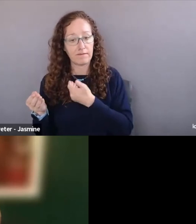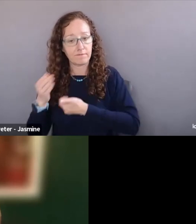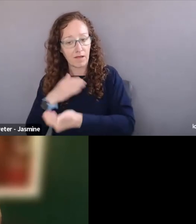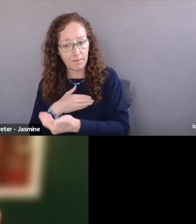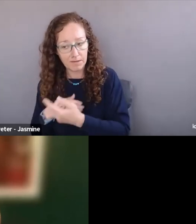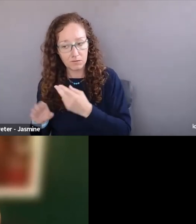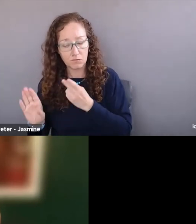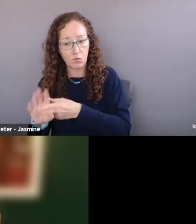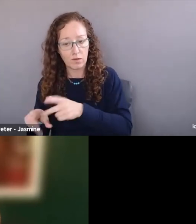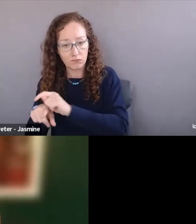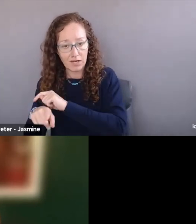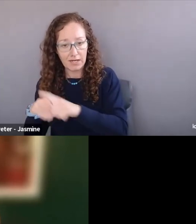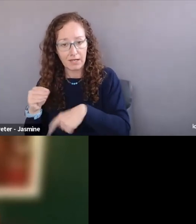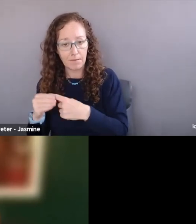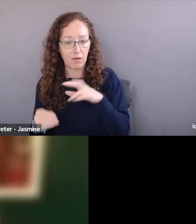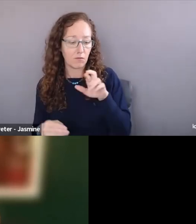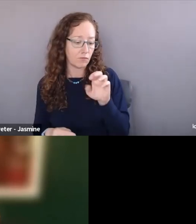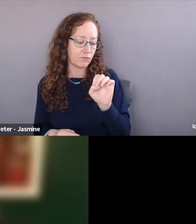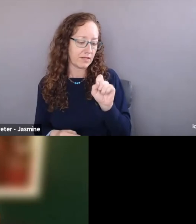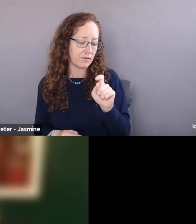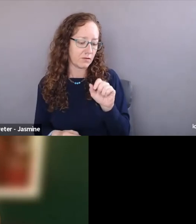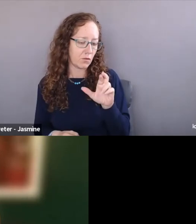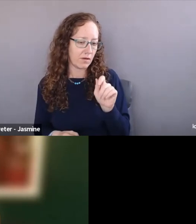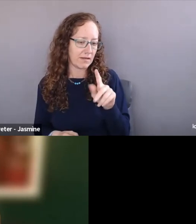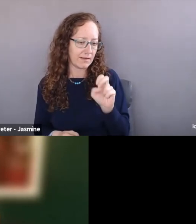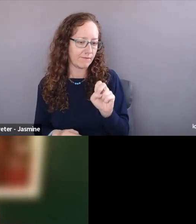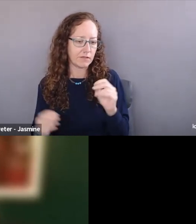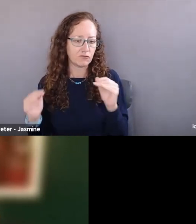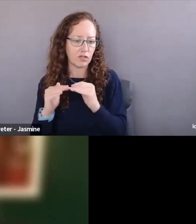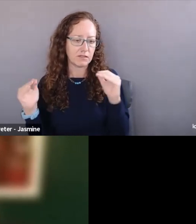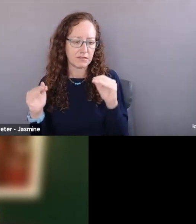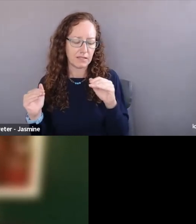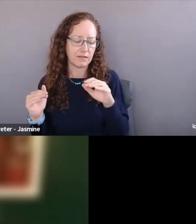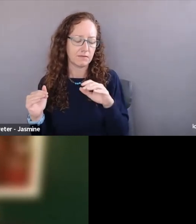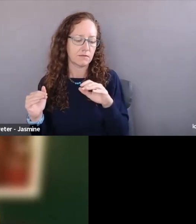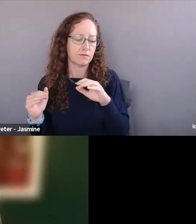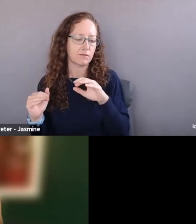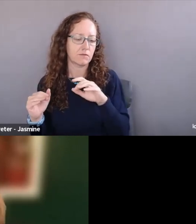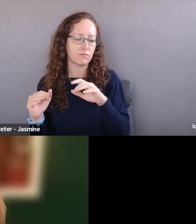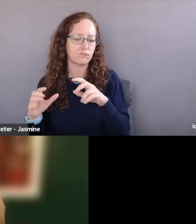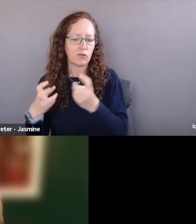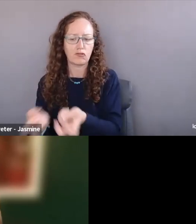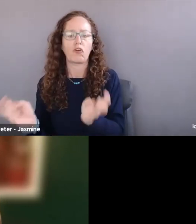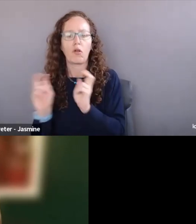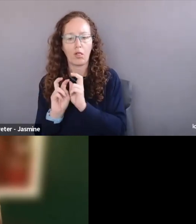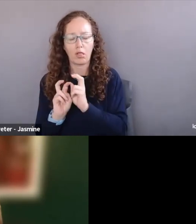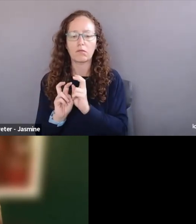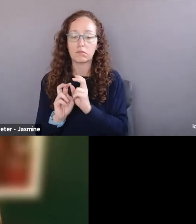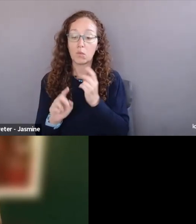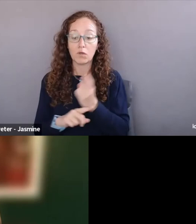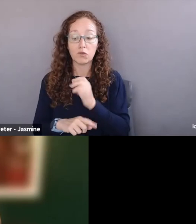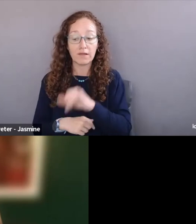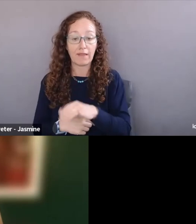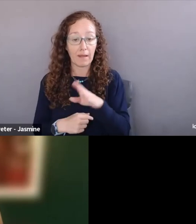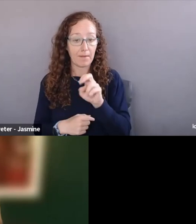something that is being used at Bennington to deal with some complex issues within dorms and